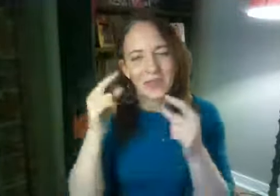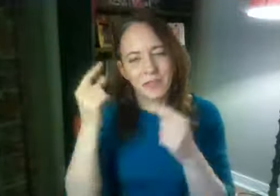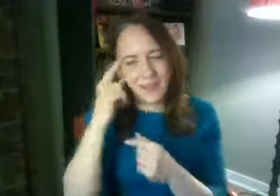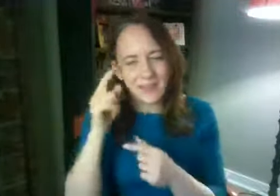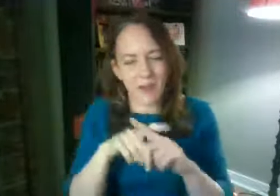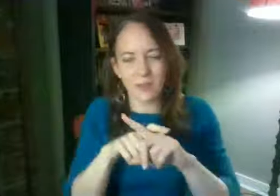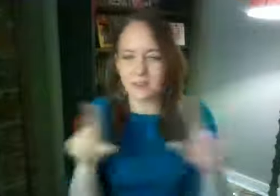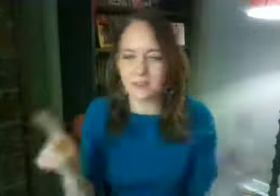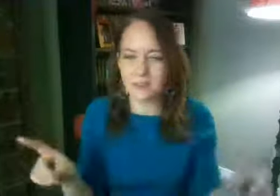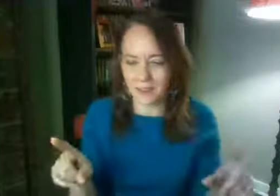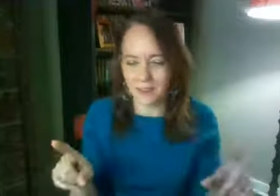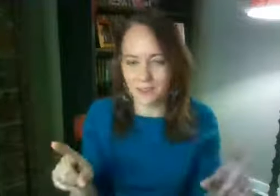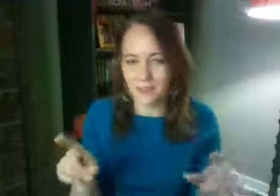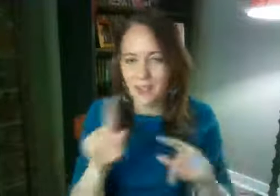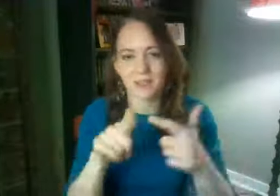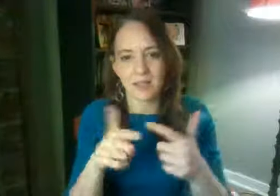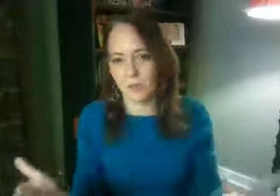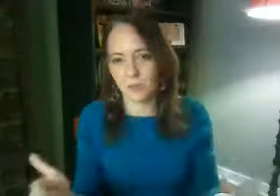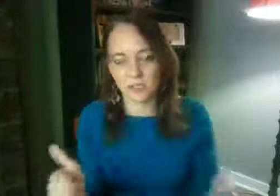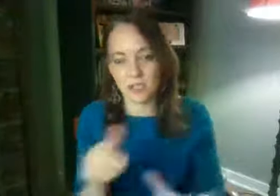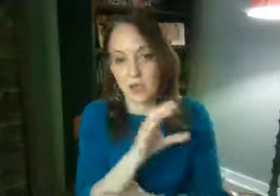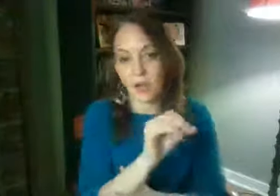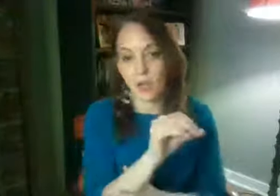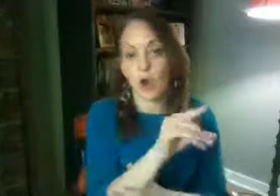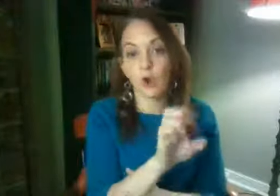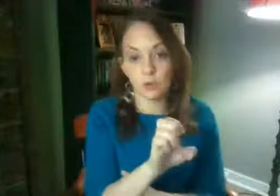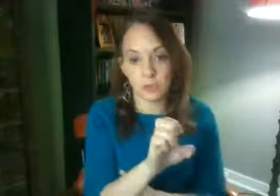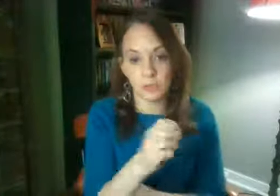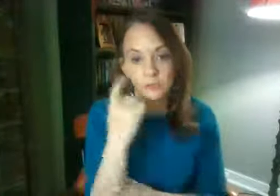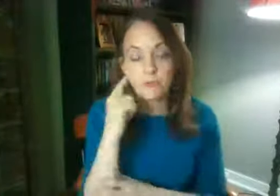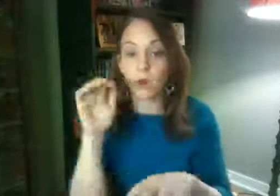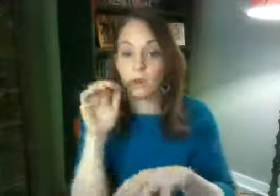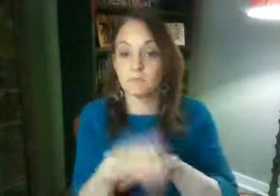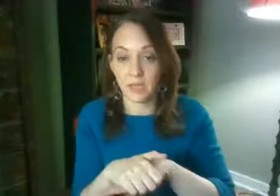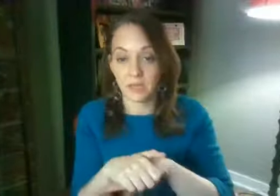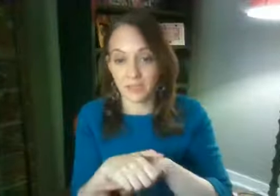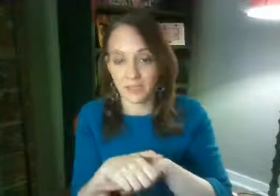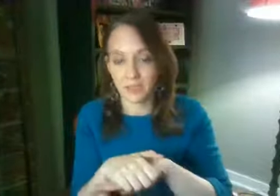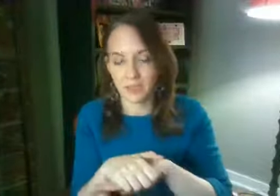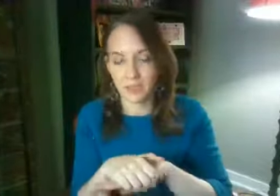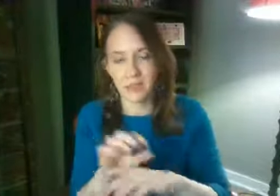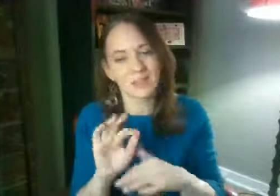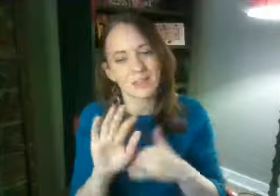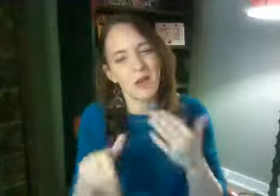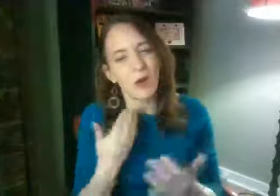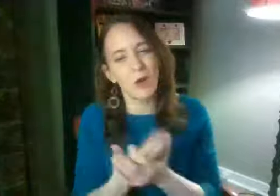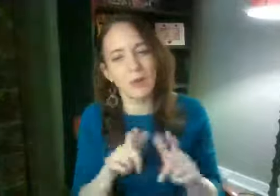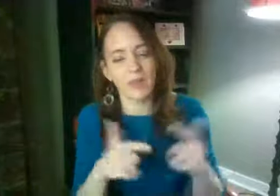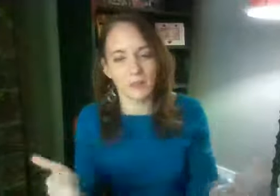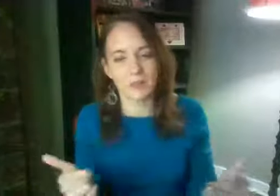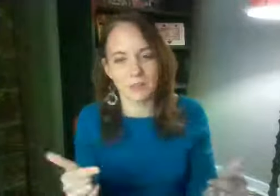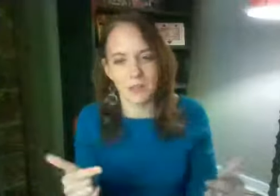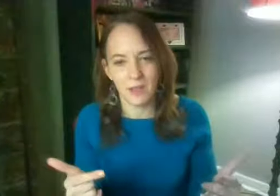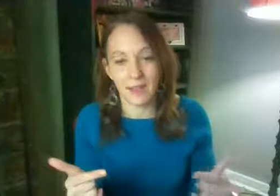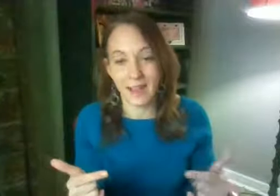can think now a little differently. Sign language is not a code for English. It's a whole language. It